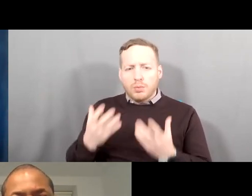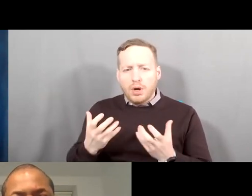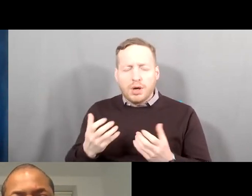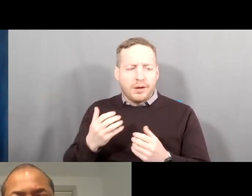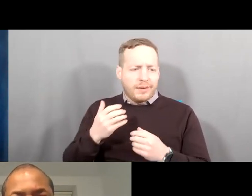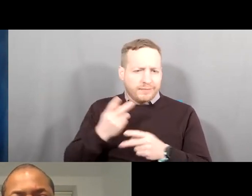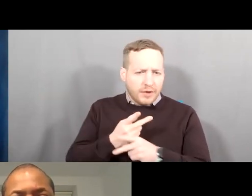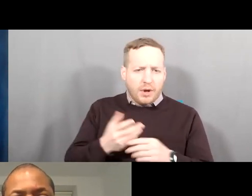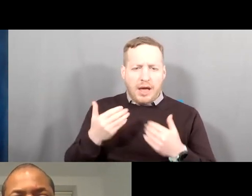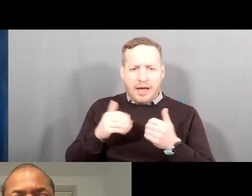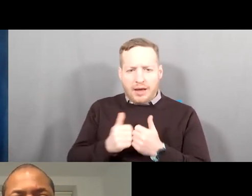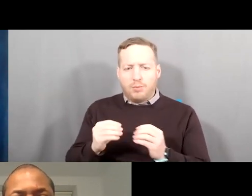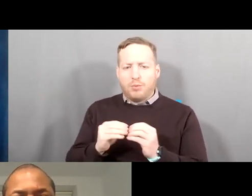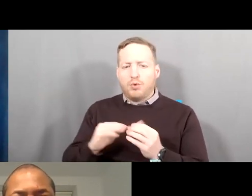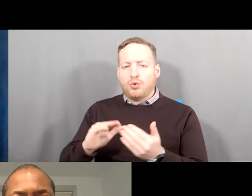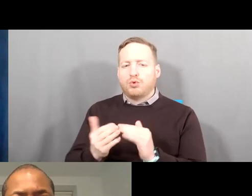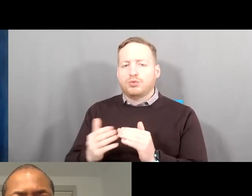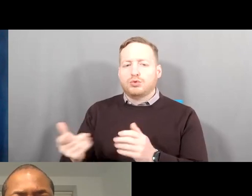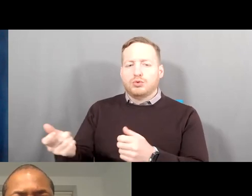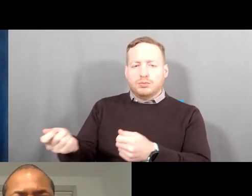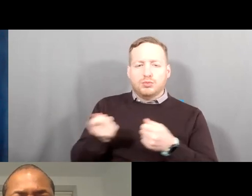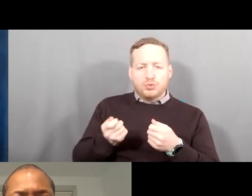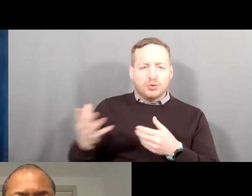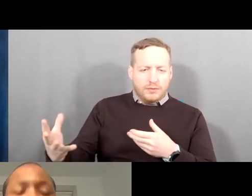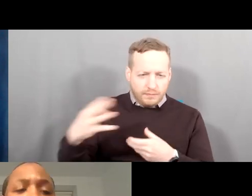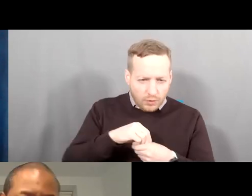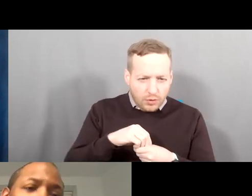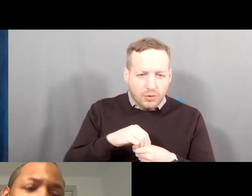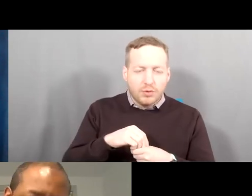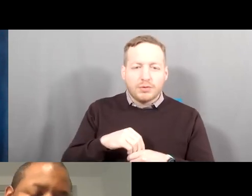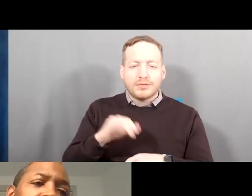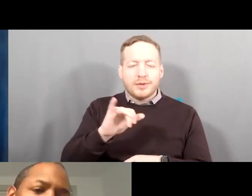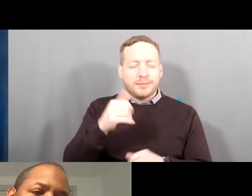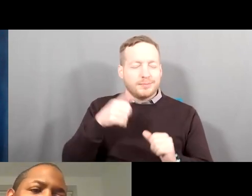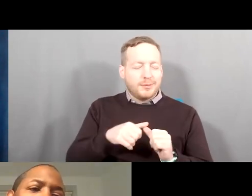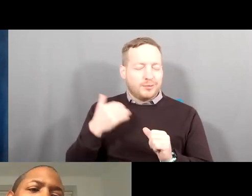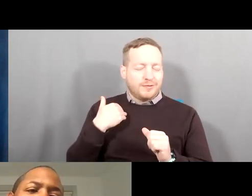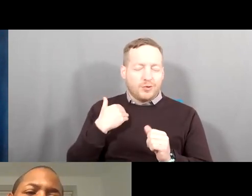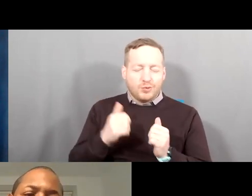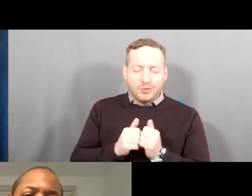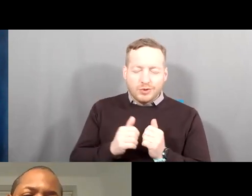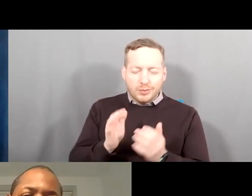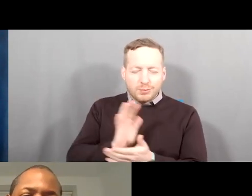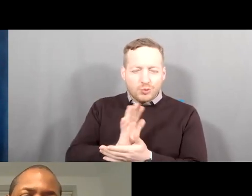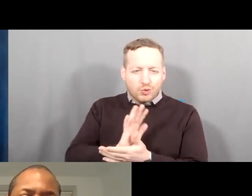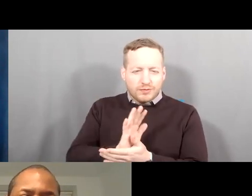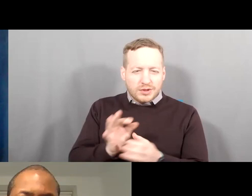So within the commissioners, we want to figure out how to pull in more community